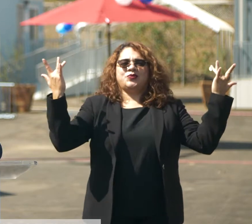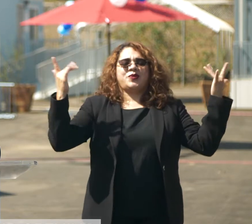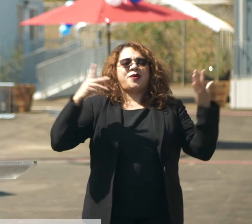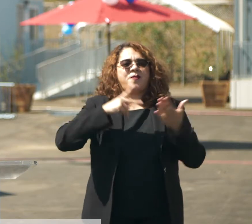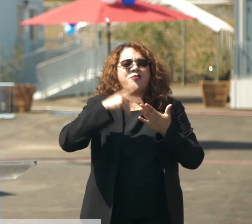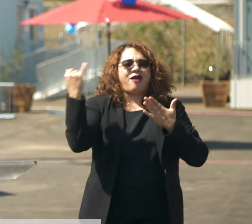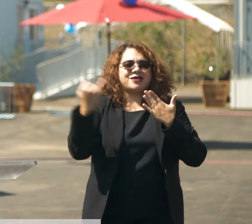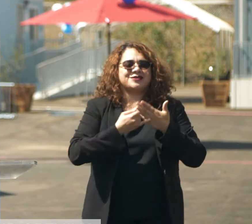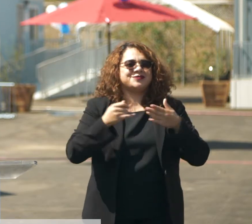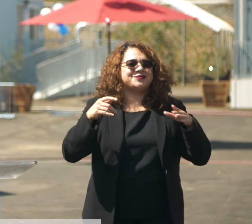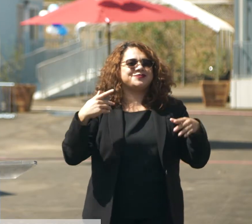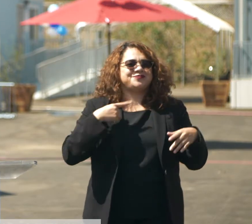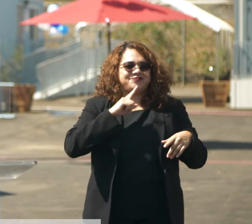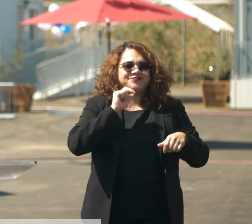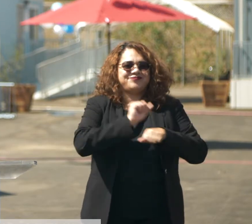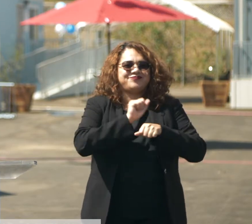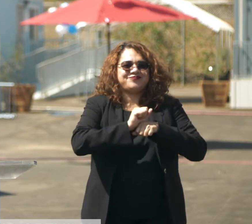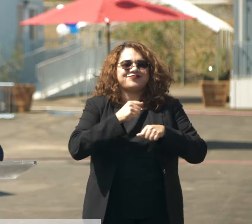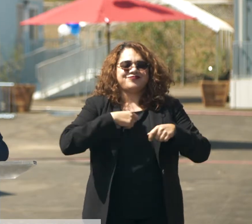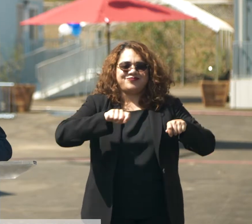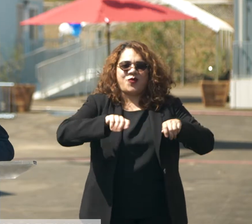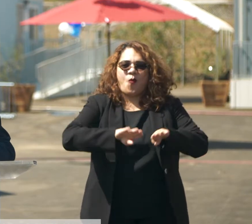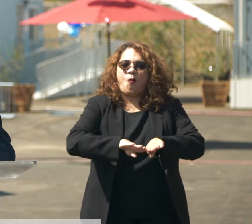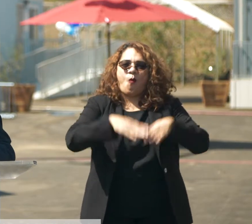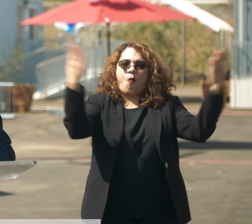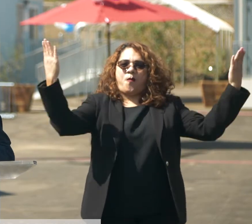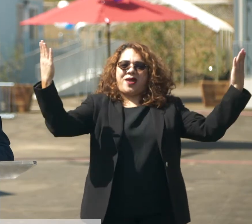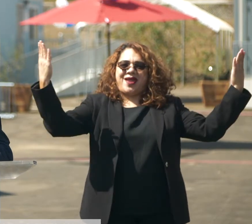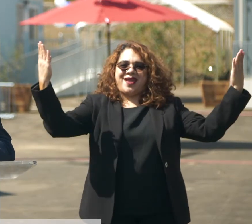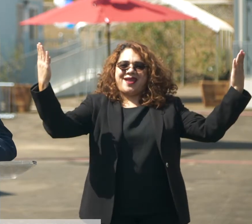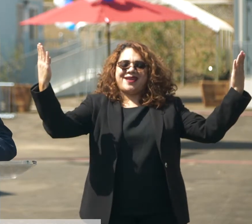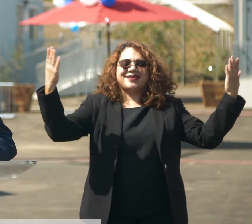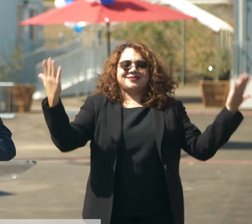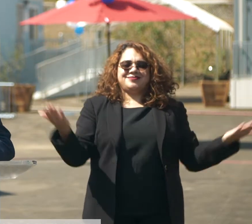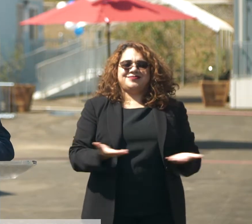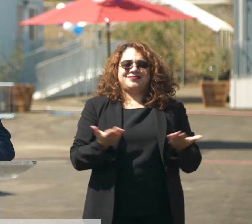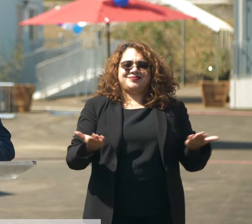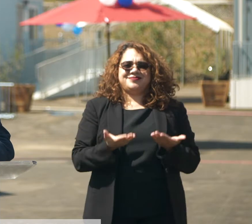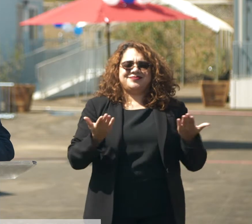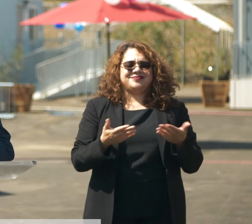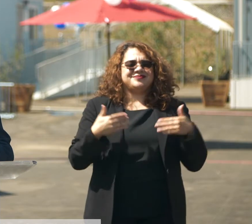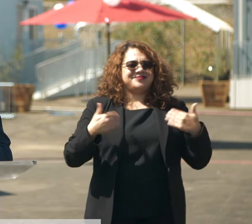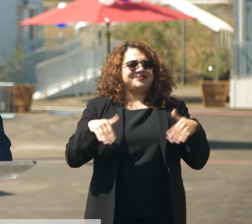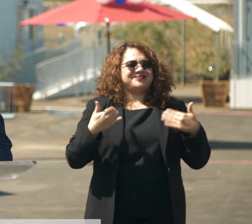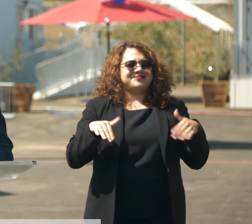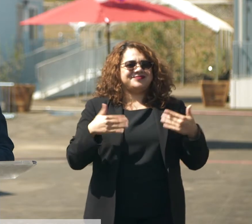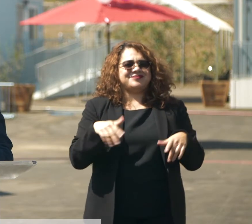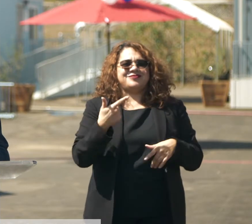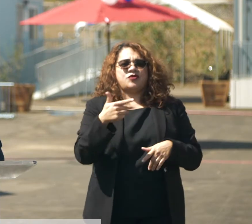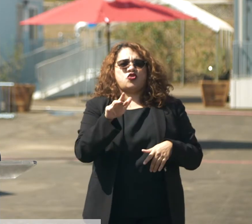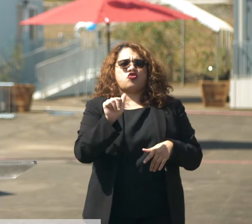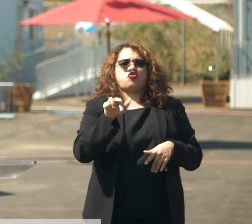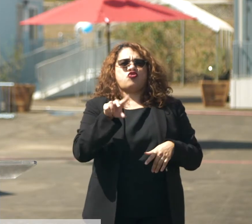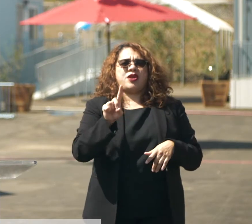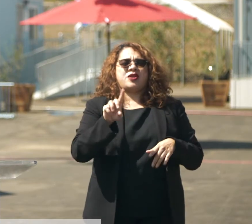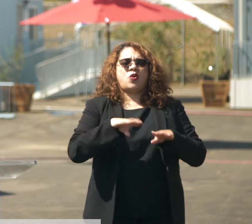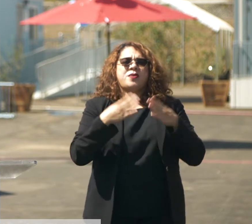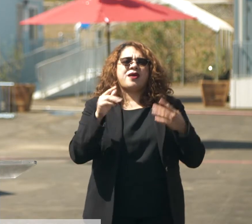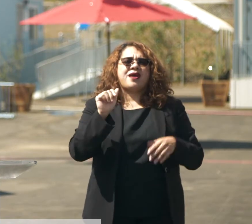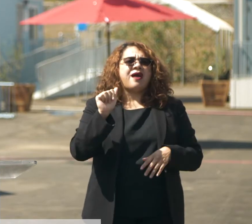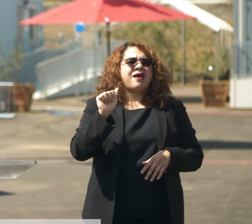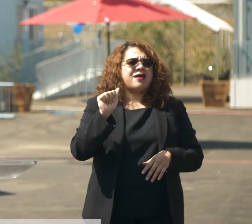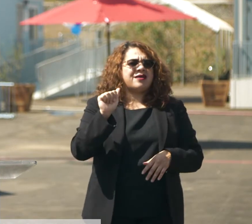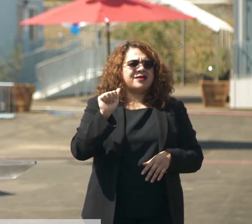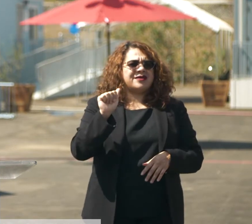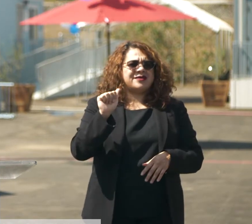and really a great accomplishment on behalf of the community. We are opening, and we're at the grand opening today, of the Atlantic Farms Bridge